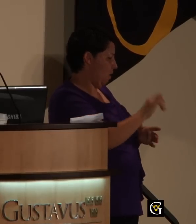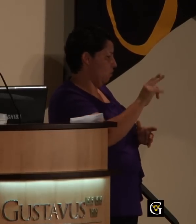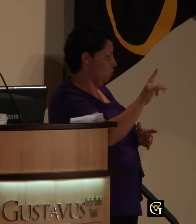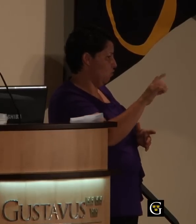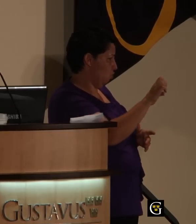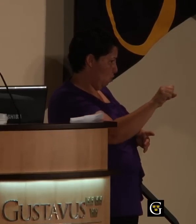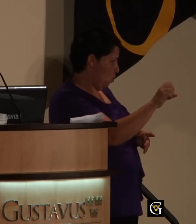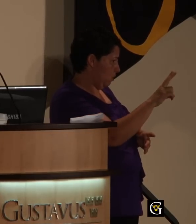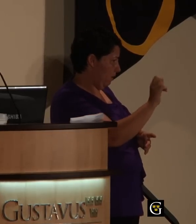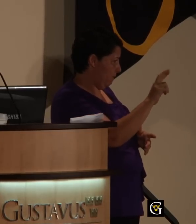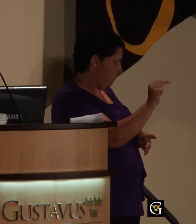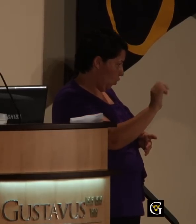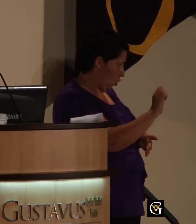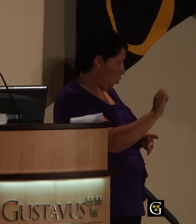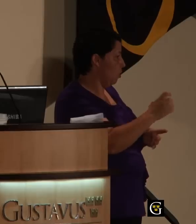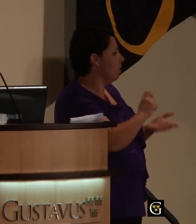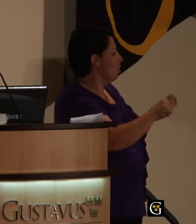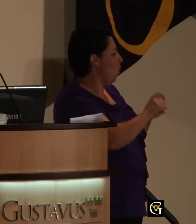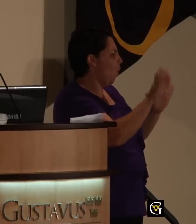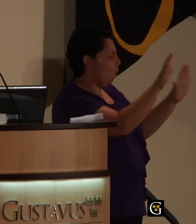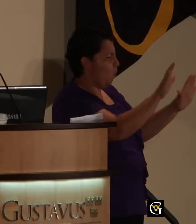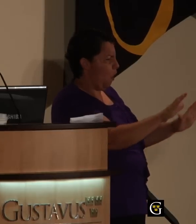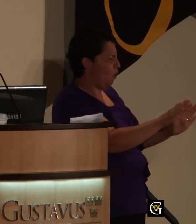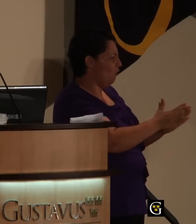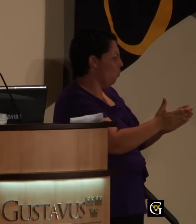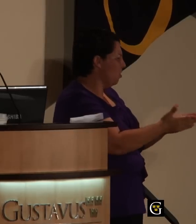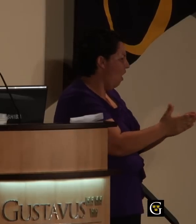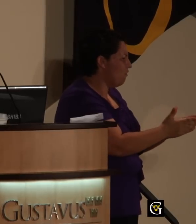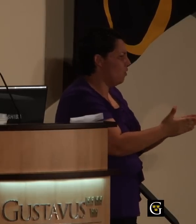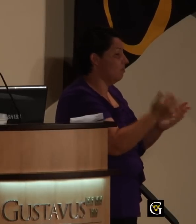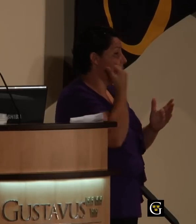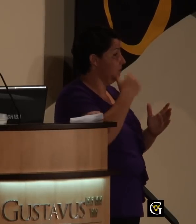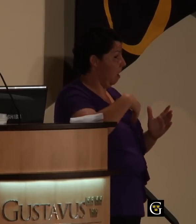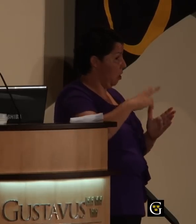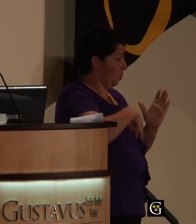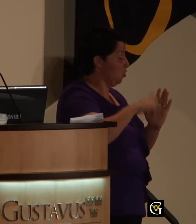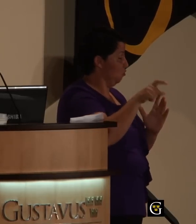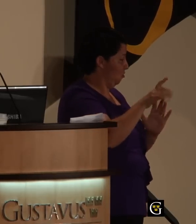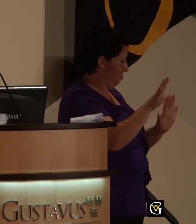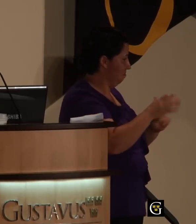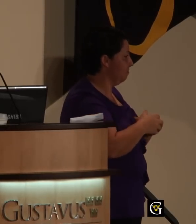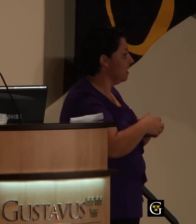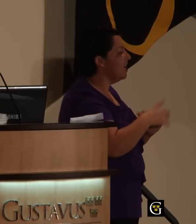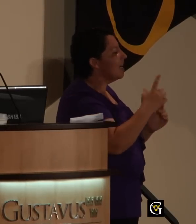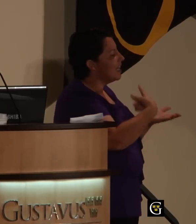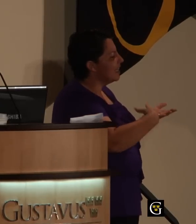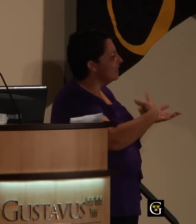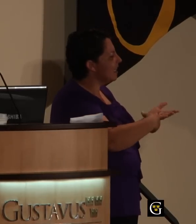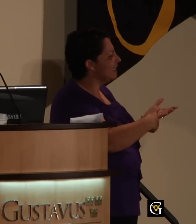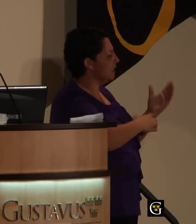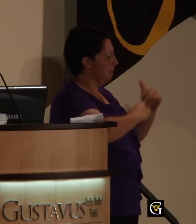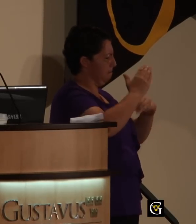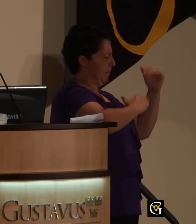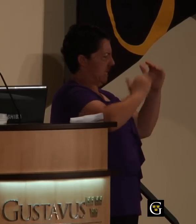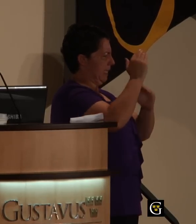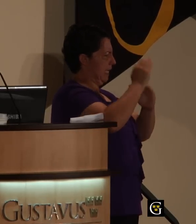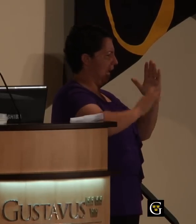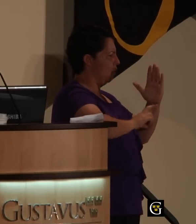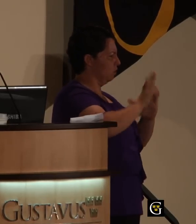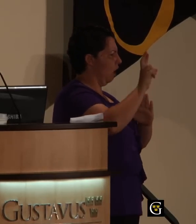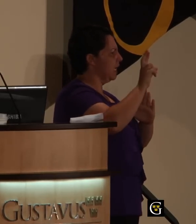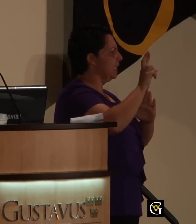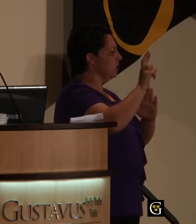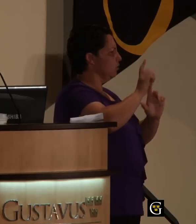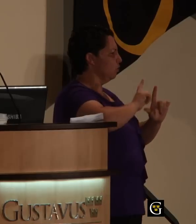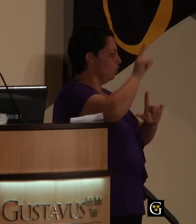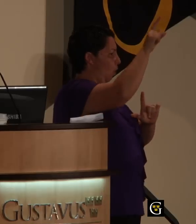haven't read it, you should. If you haven't read it, you should. Because it talks about building a spaceship to go to the moon. And you can see